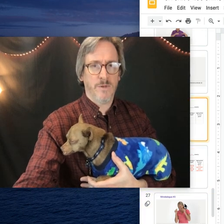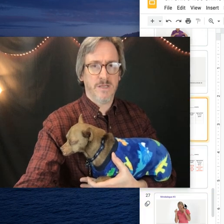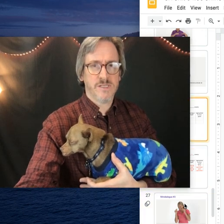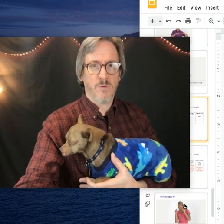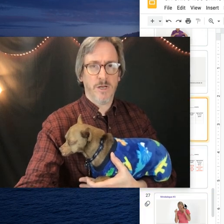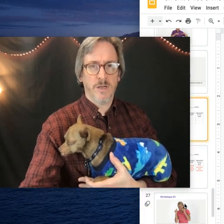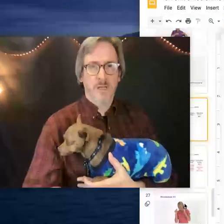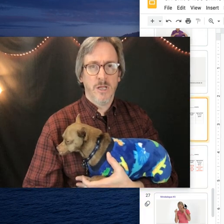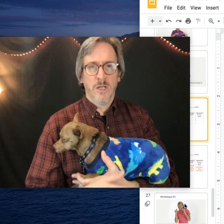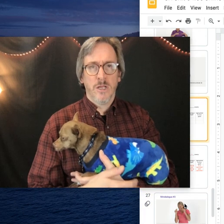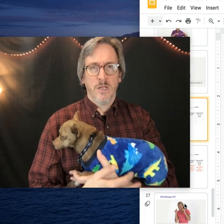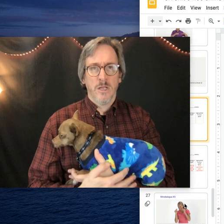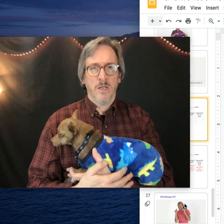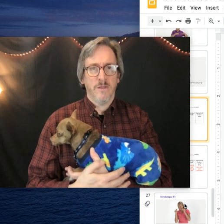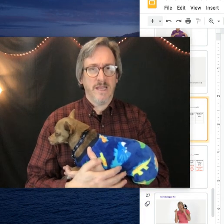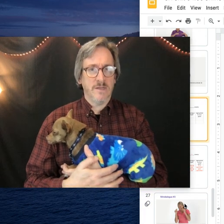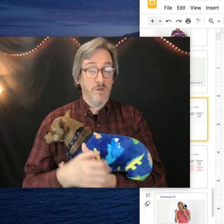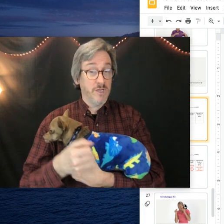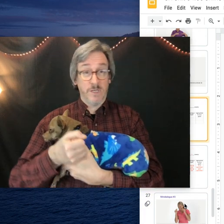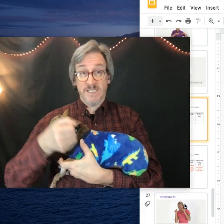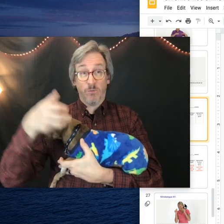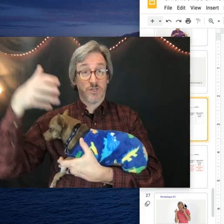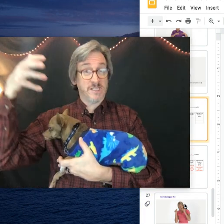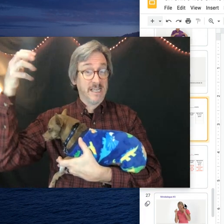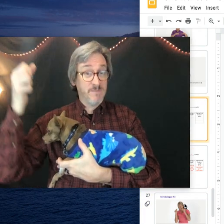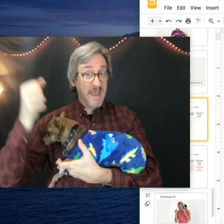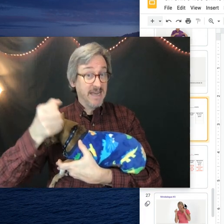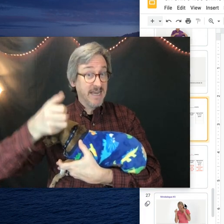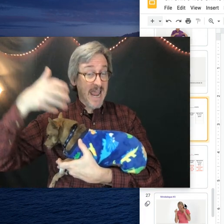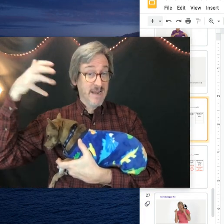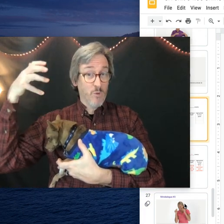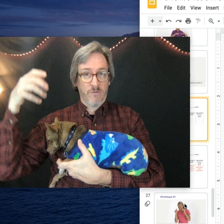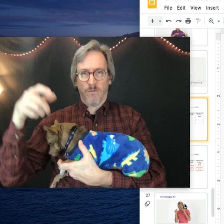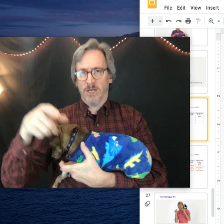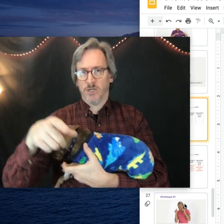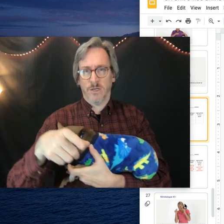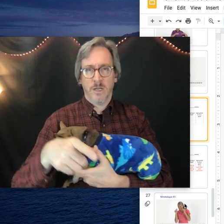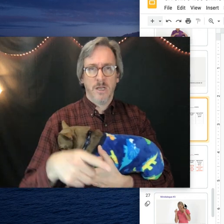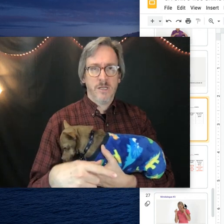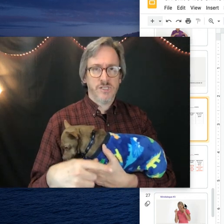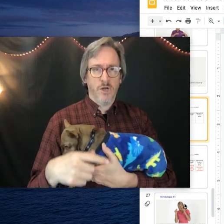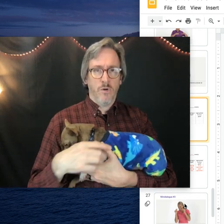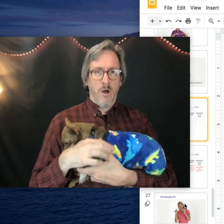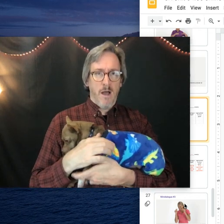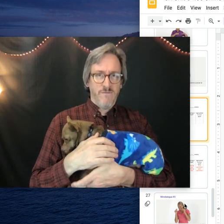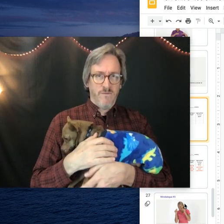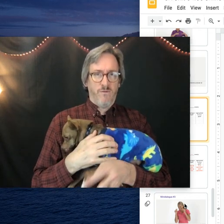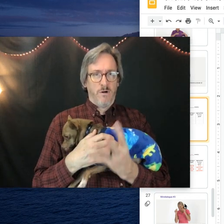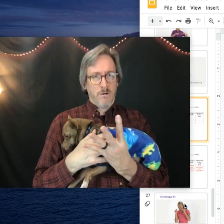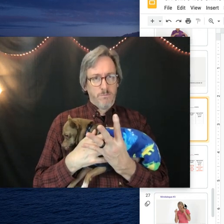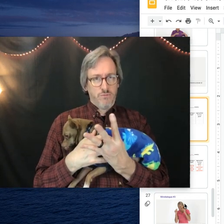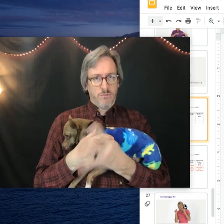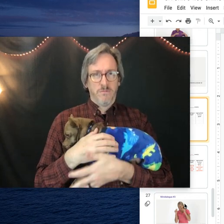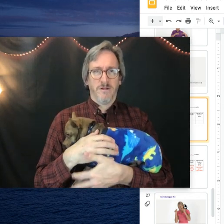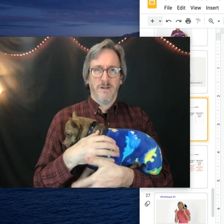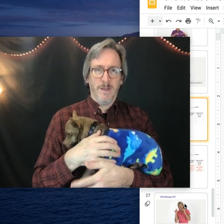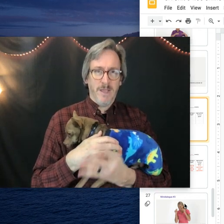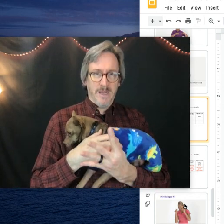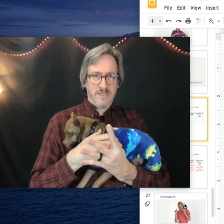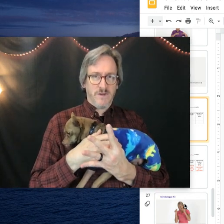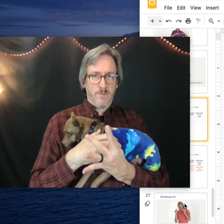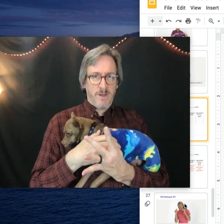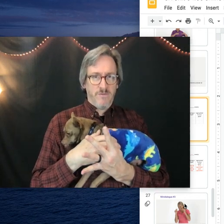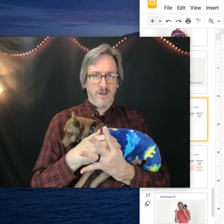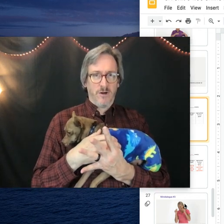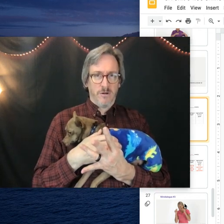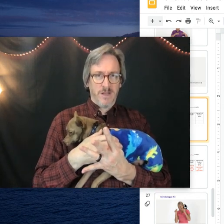And with this one, you can see we're just expanding and adding more information. So of the 4,